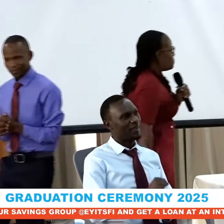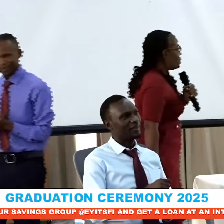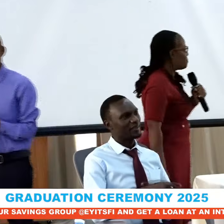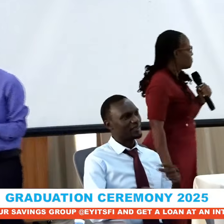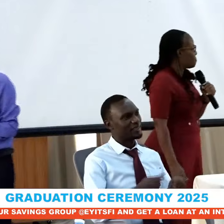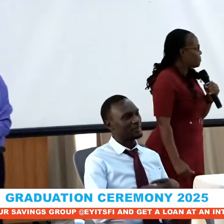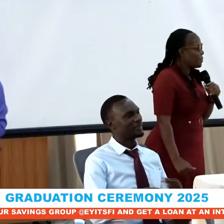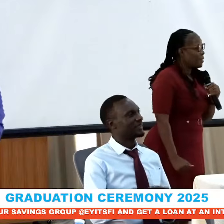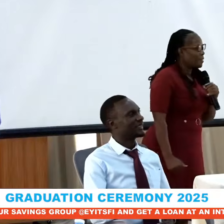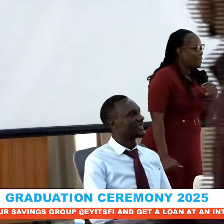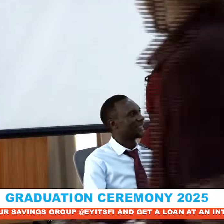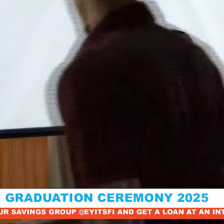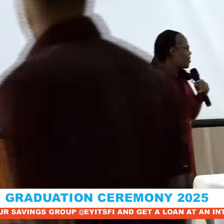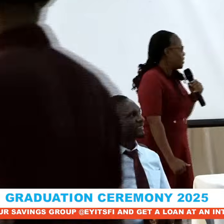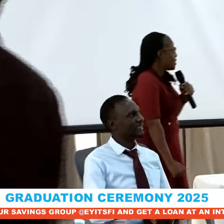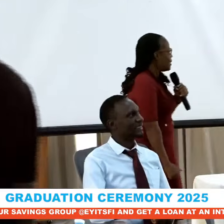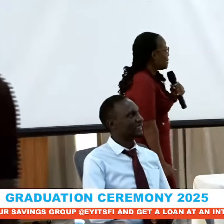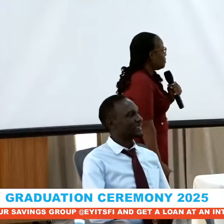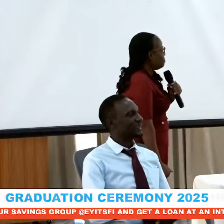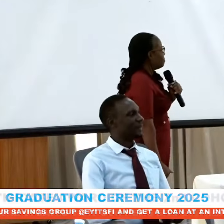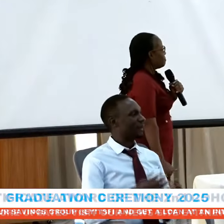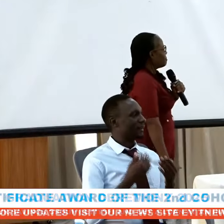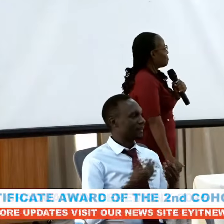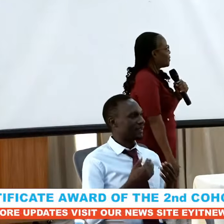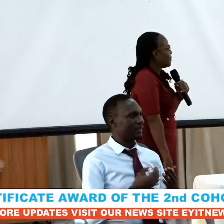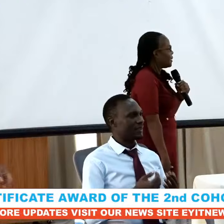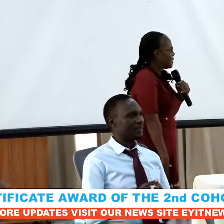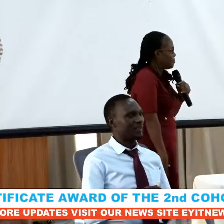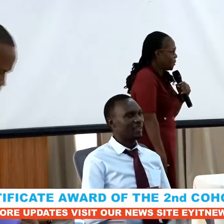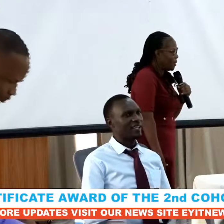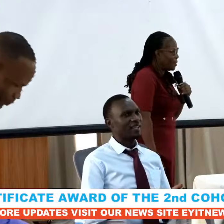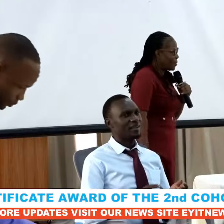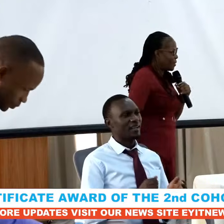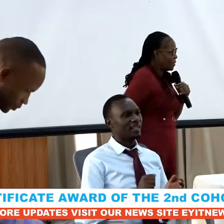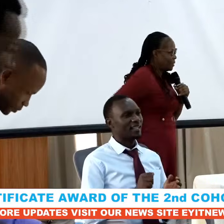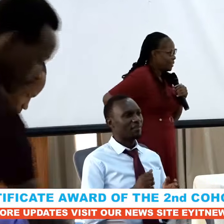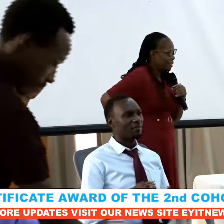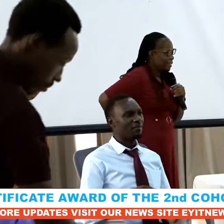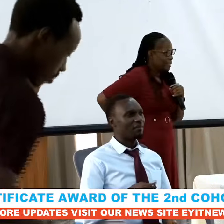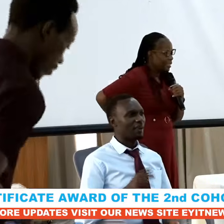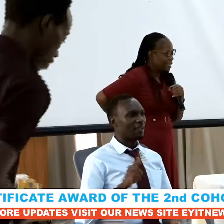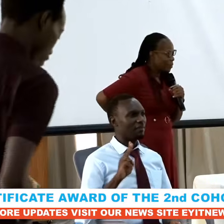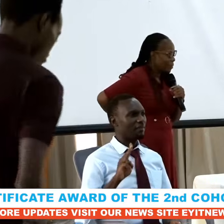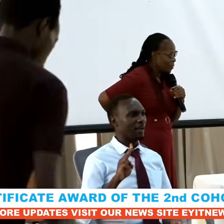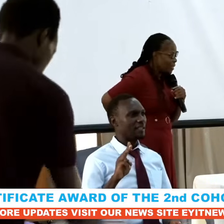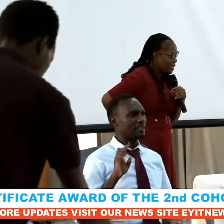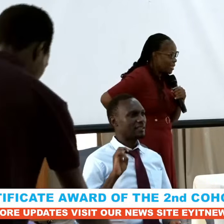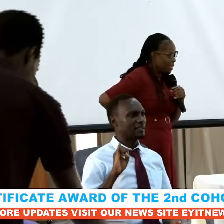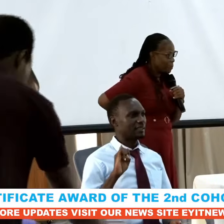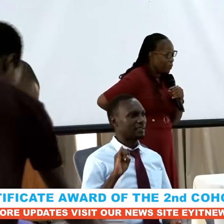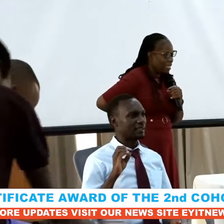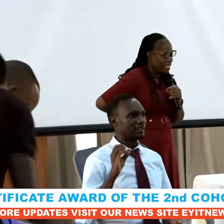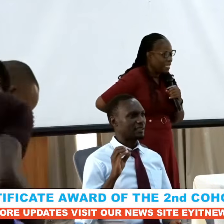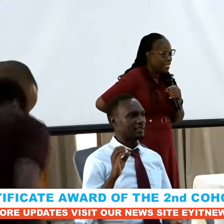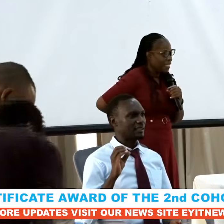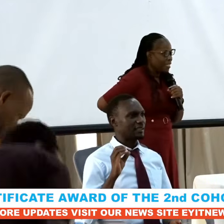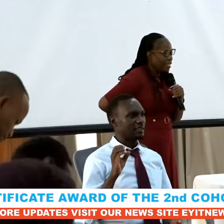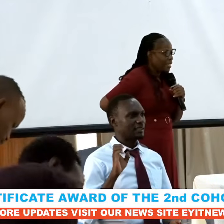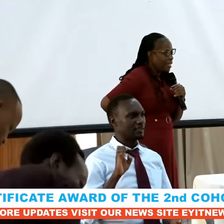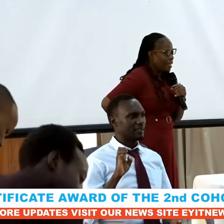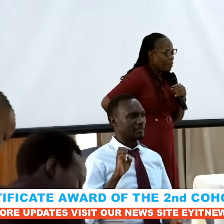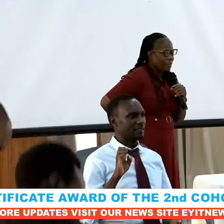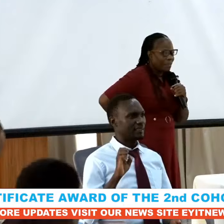The Vice Chancellor, the Academic Registrar, the Dean of Students and the Deputy,